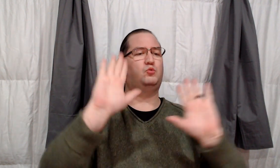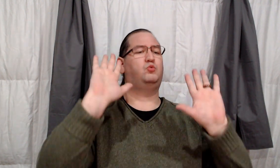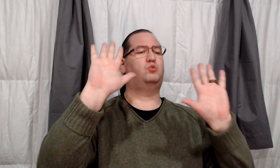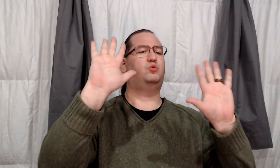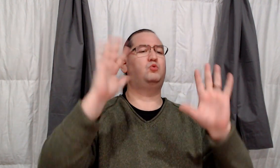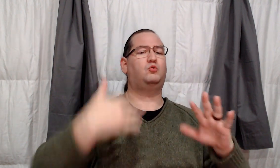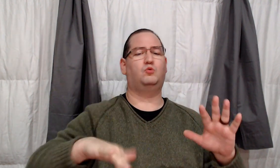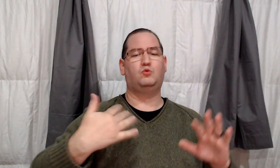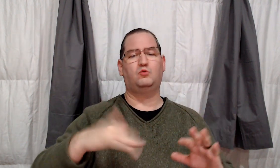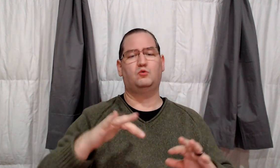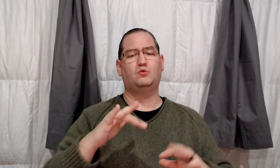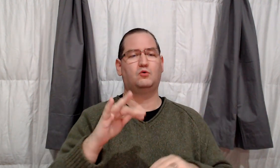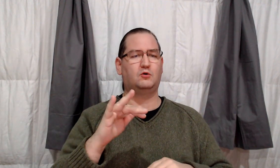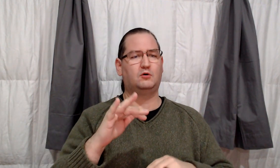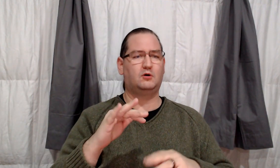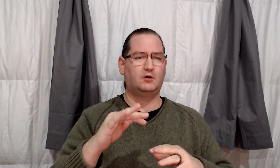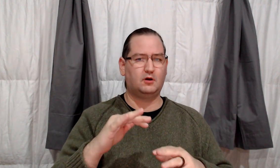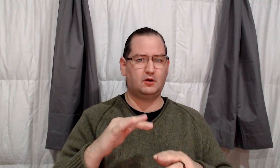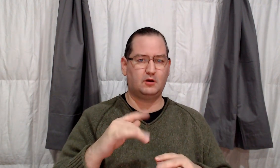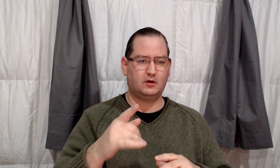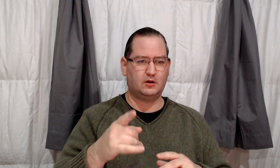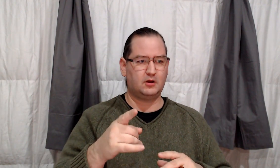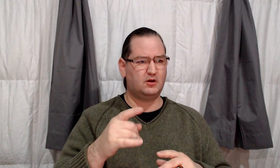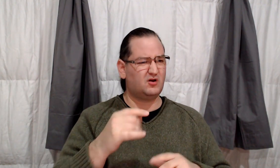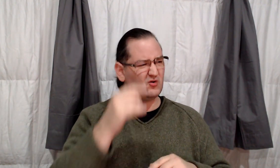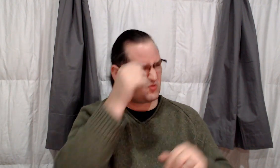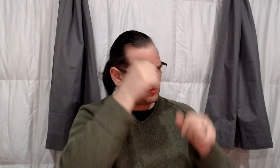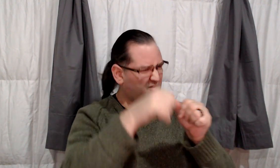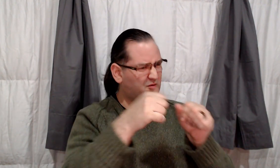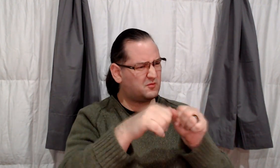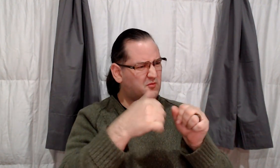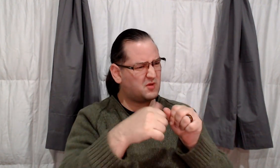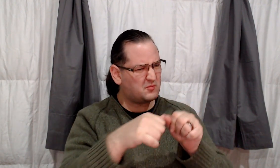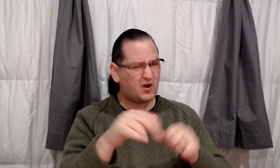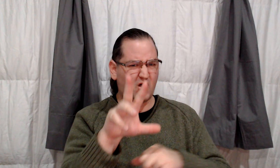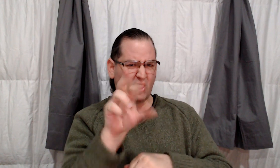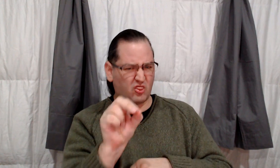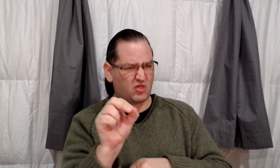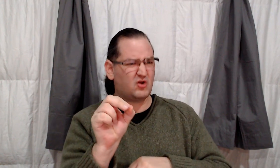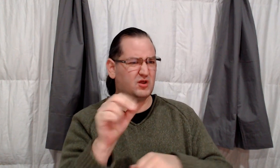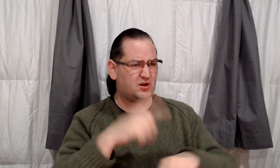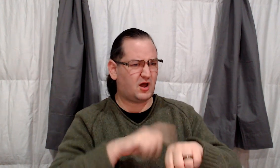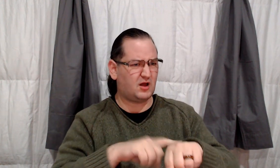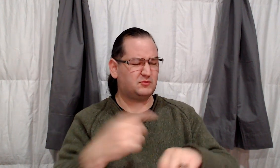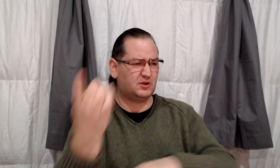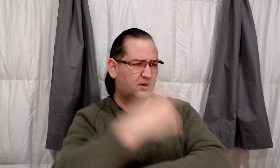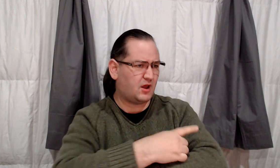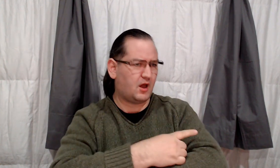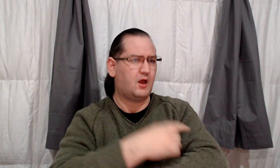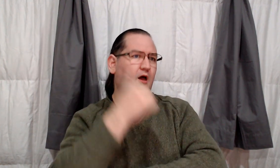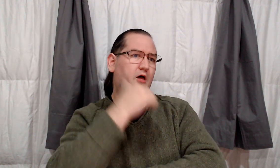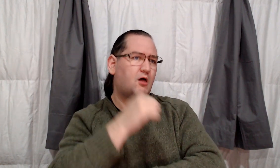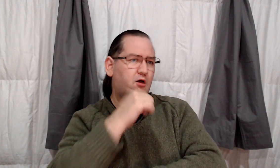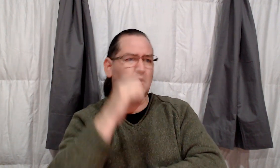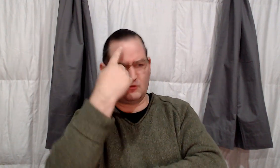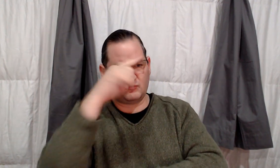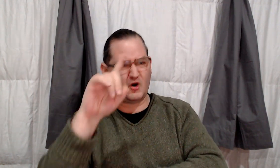do something 30 times a day, every single day, for 30 years without fail,